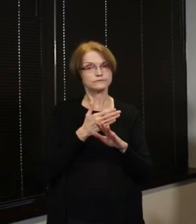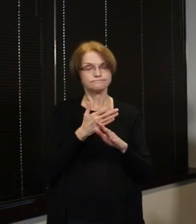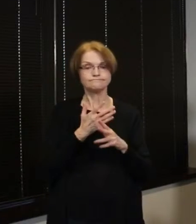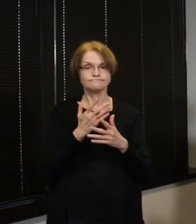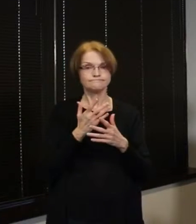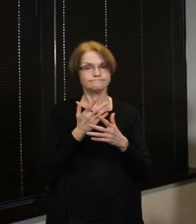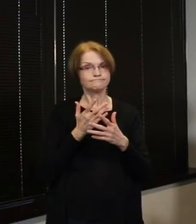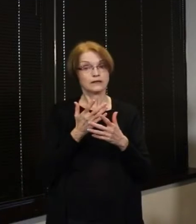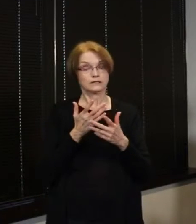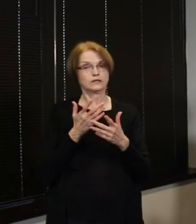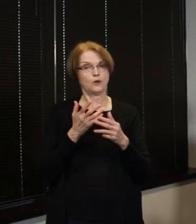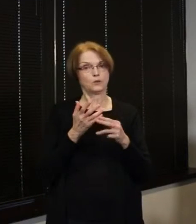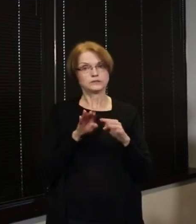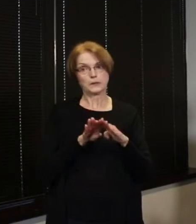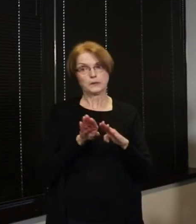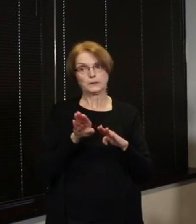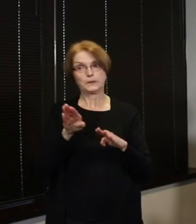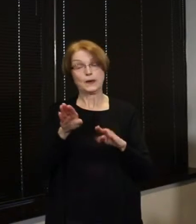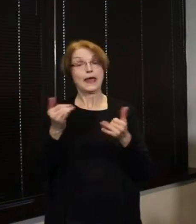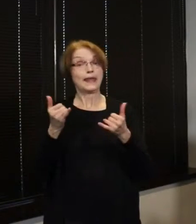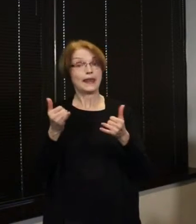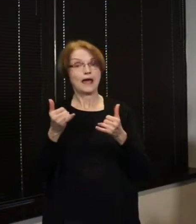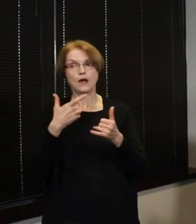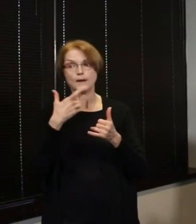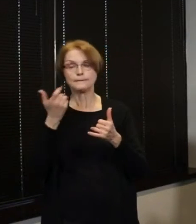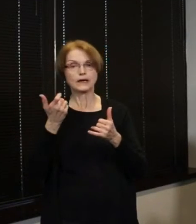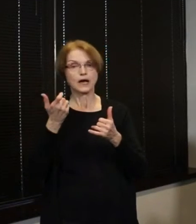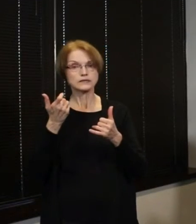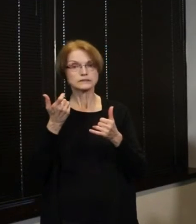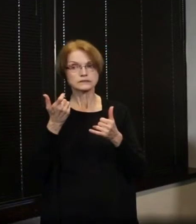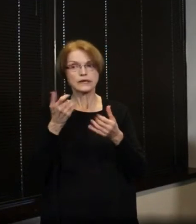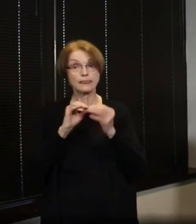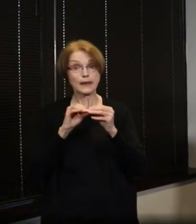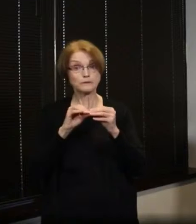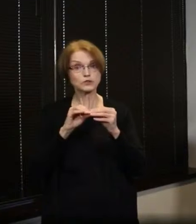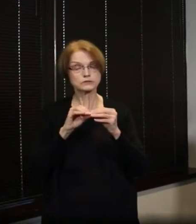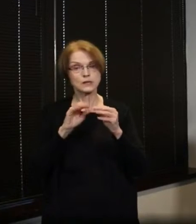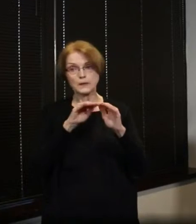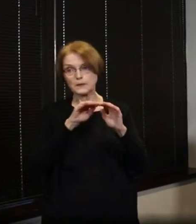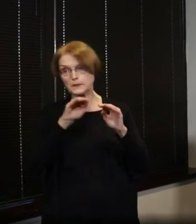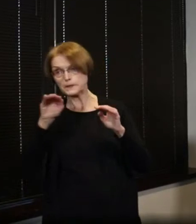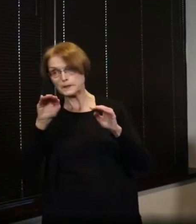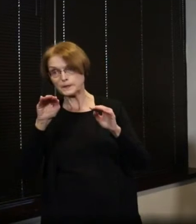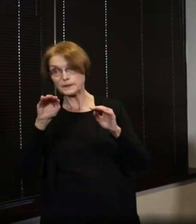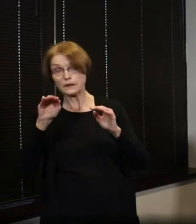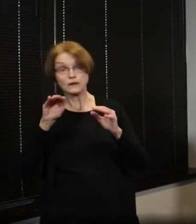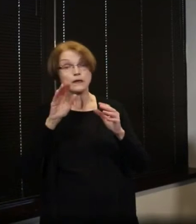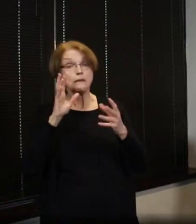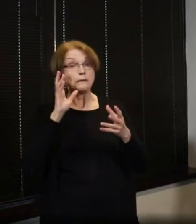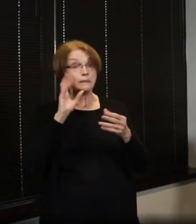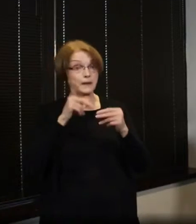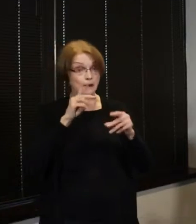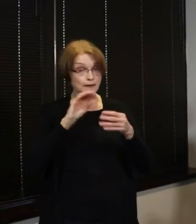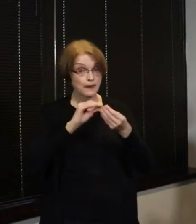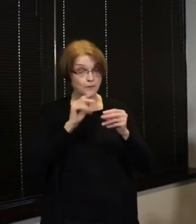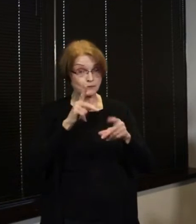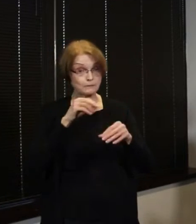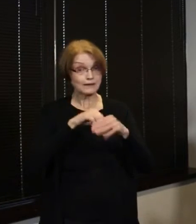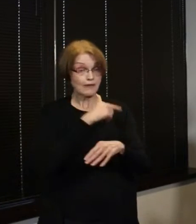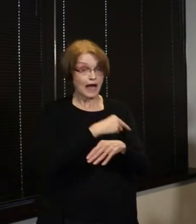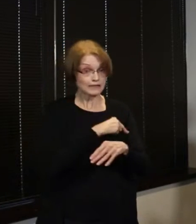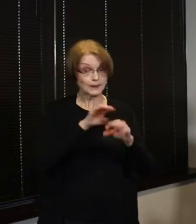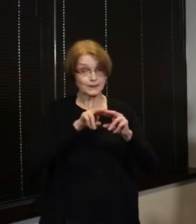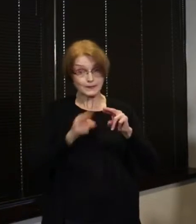in an upward direction, and now because of the census numbers plateauing and our admission numbers coming down, our models are